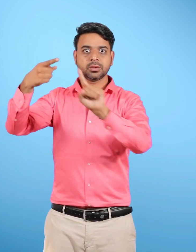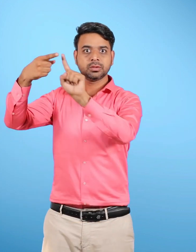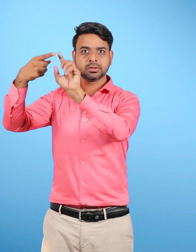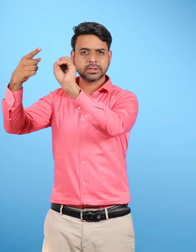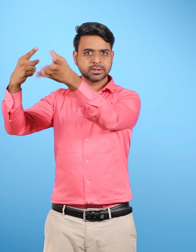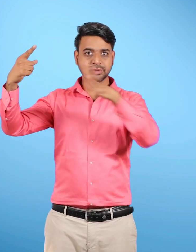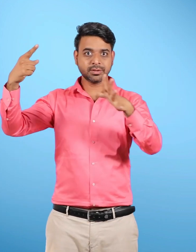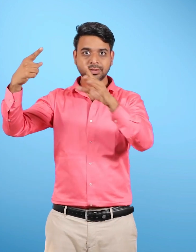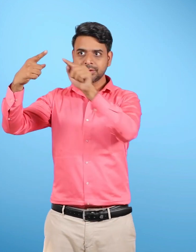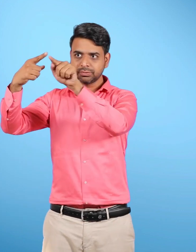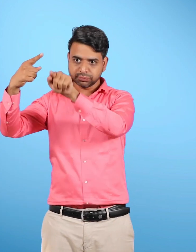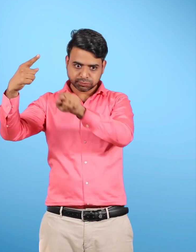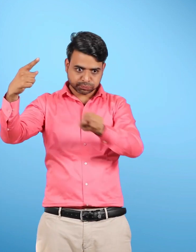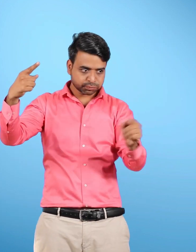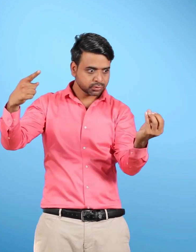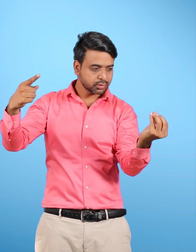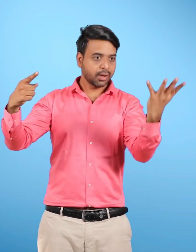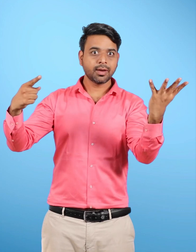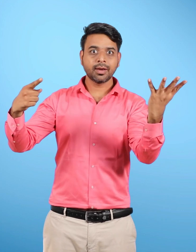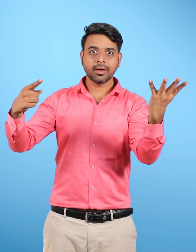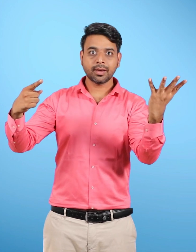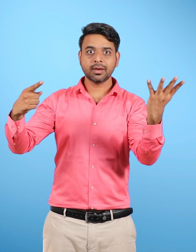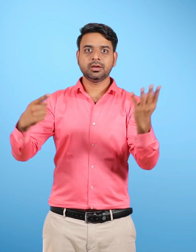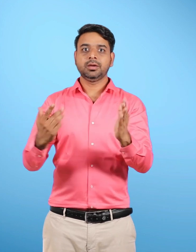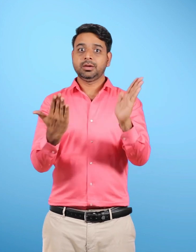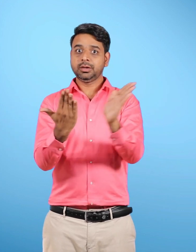Title: Electricity and Circuits, from page